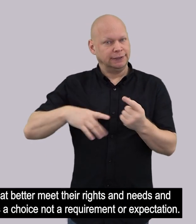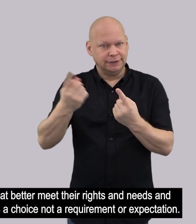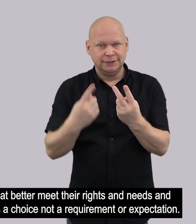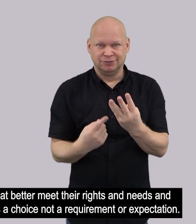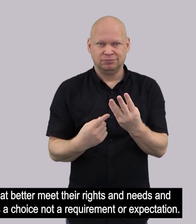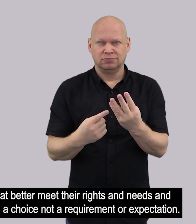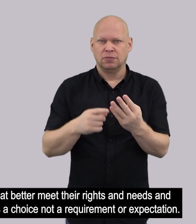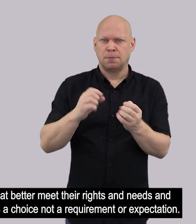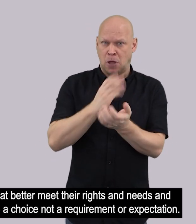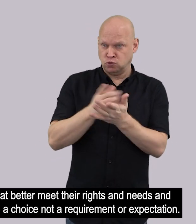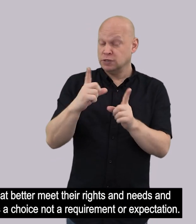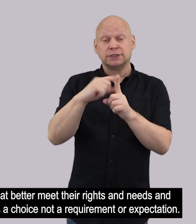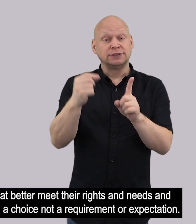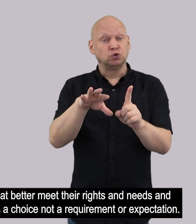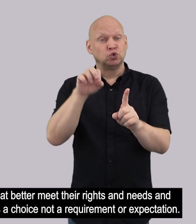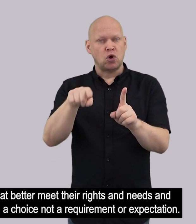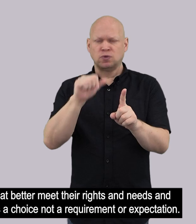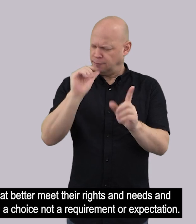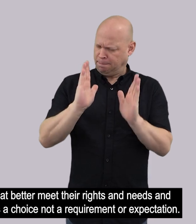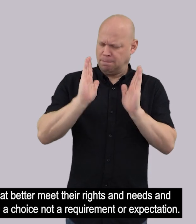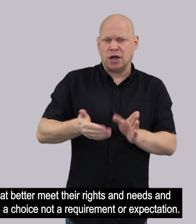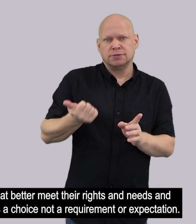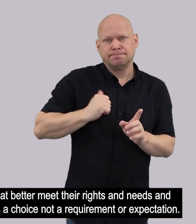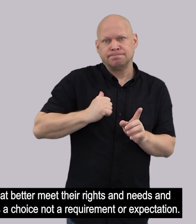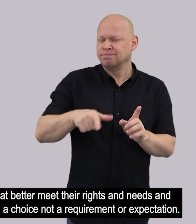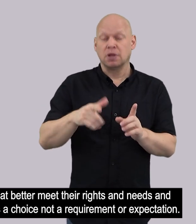and ensures that digital is a choice, not a requirement or expectation.